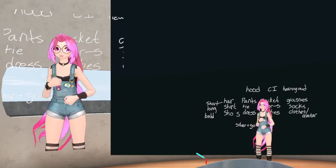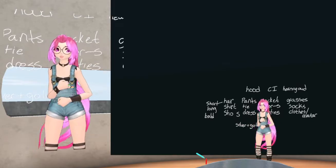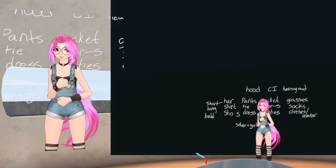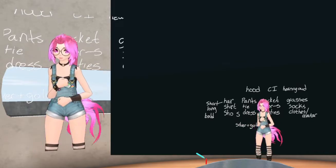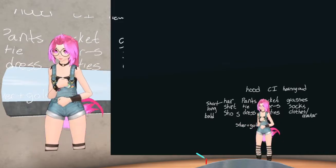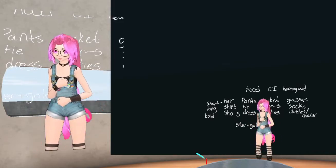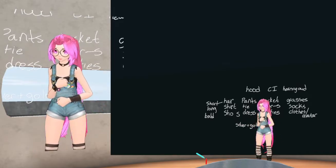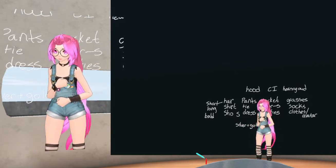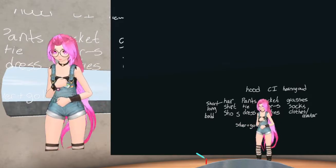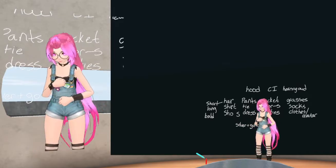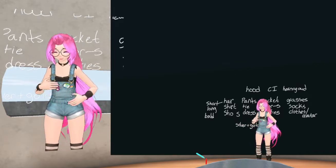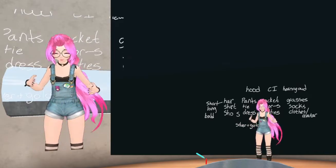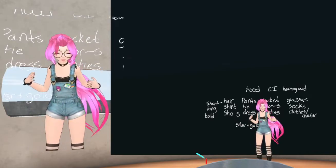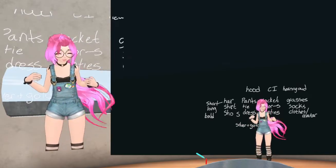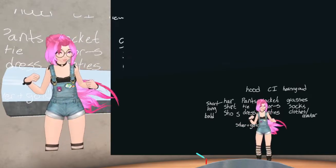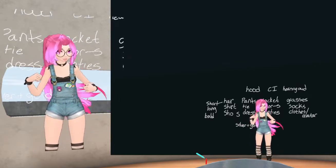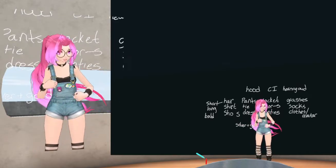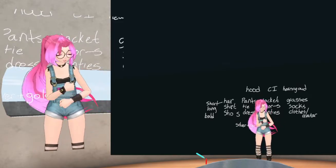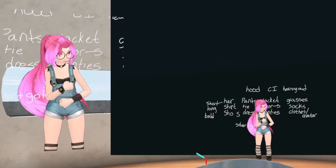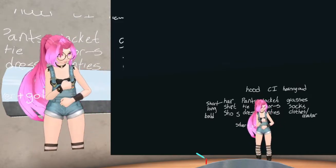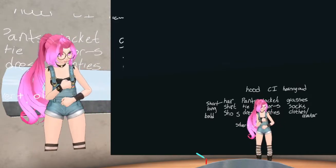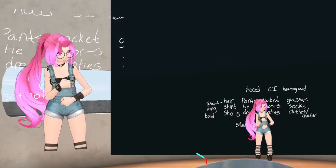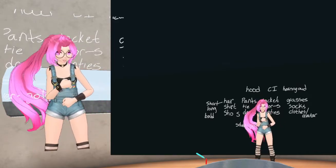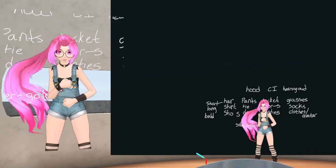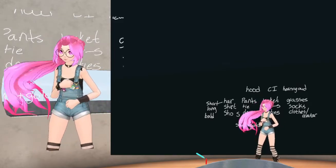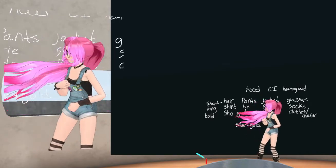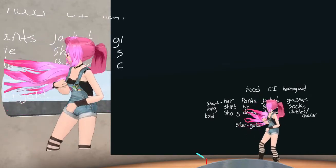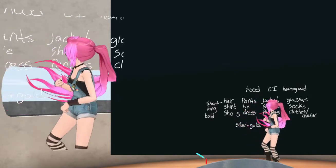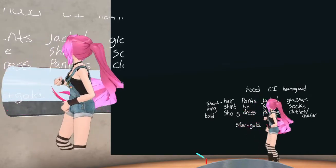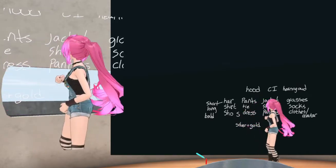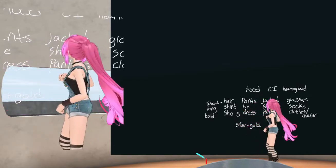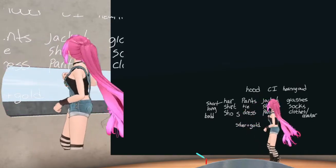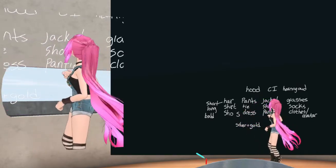Yes, jacket. Really easy one to remember. Jacket.